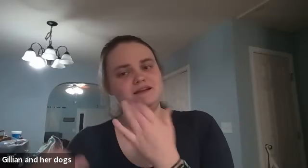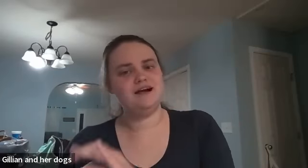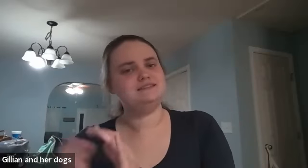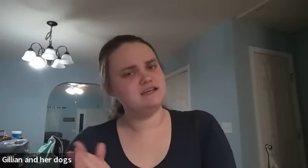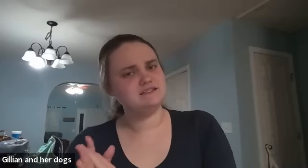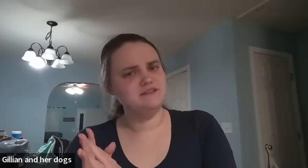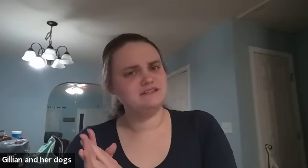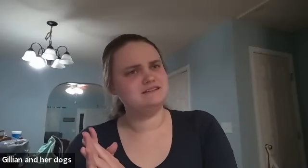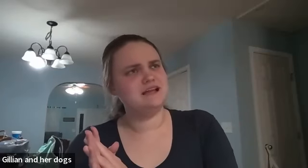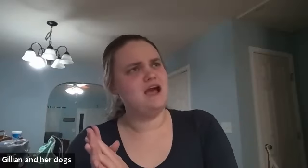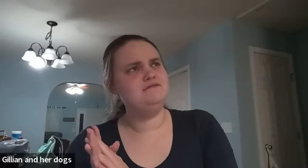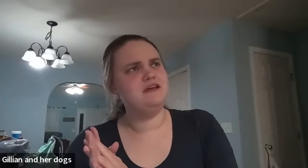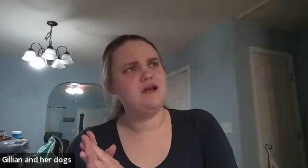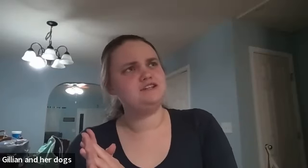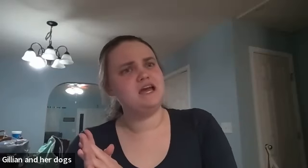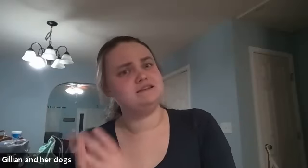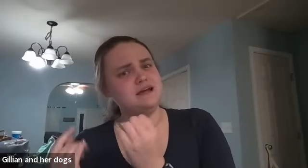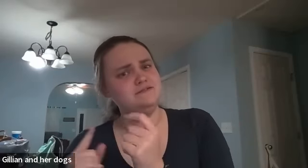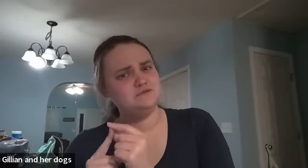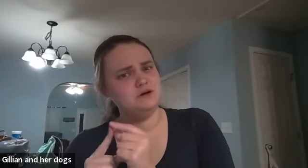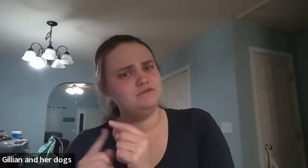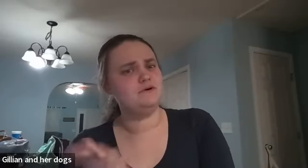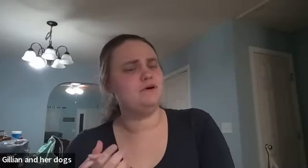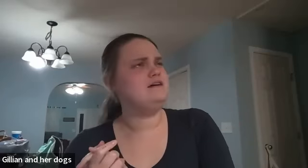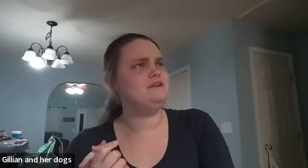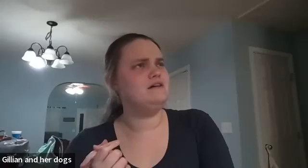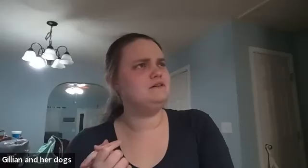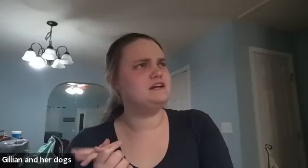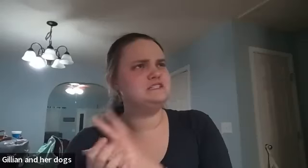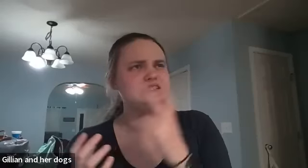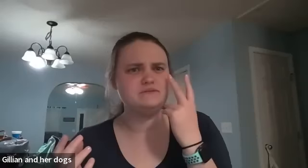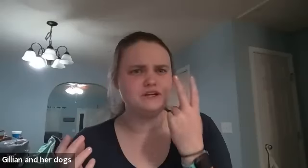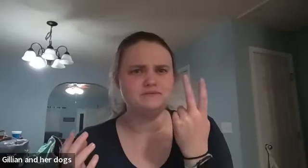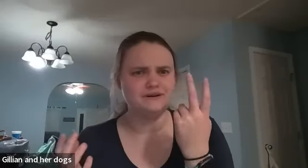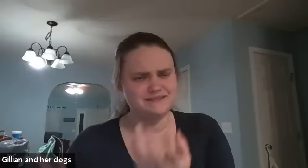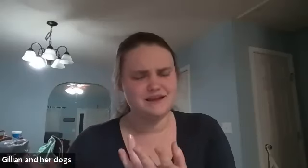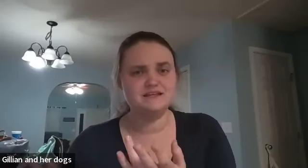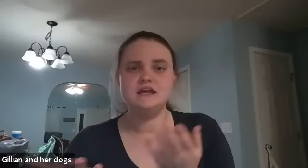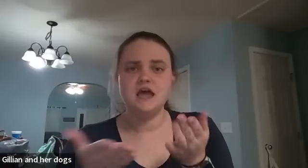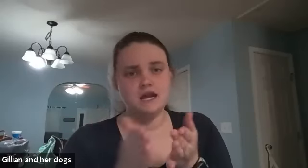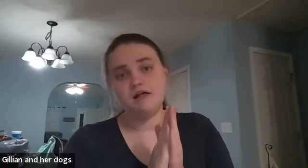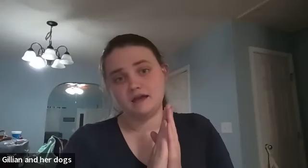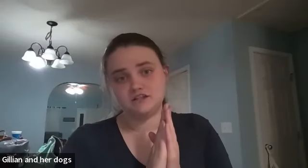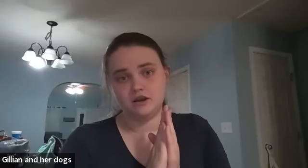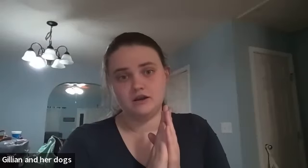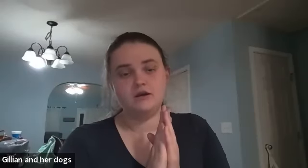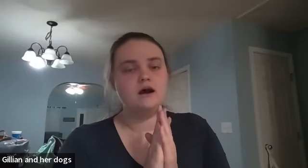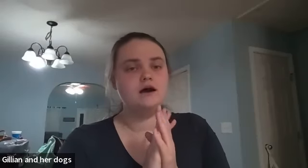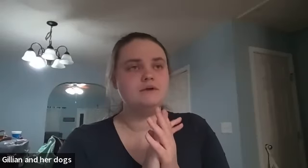class asked me this. And I was like, I've never actually had to sign this word before, or I've never actually seen what the sign is. And I'll ask her.